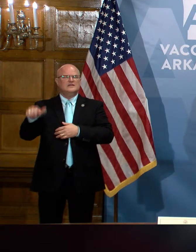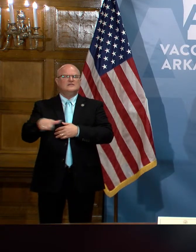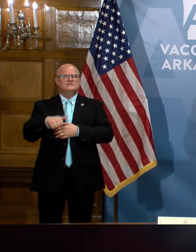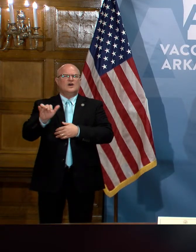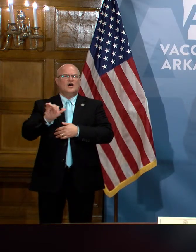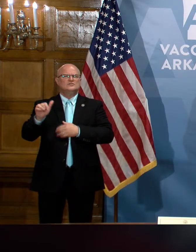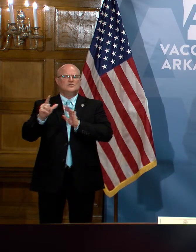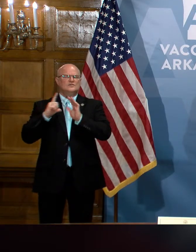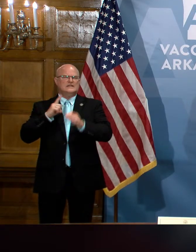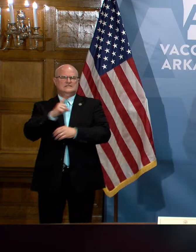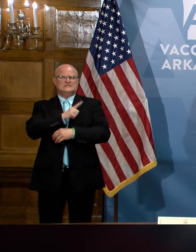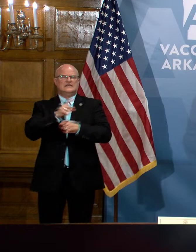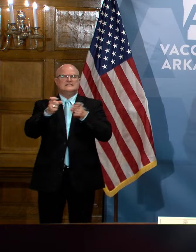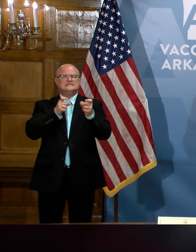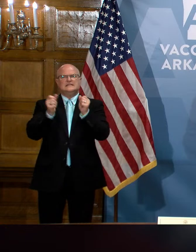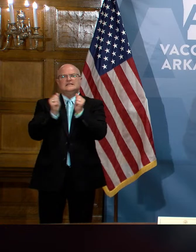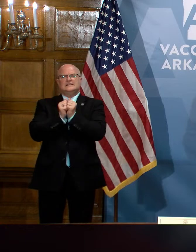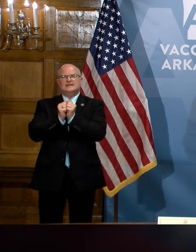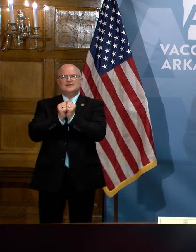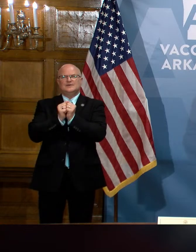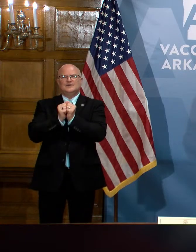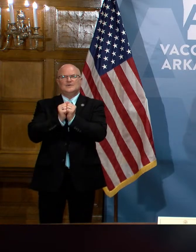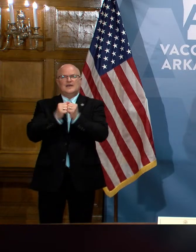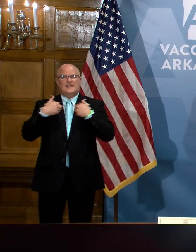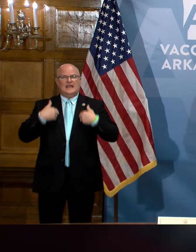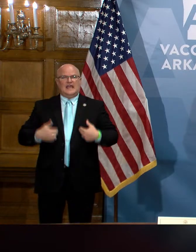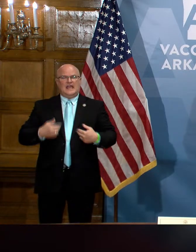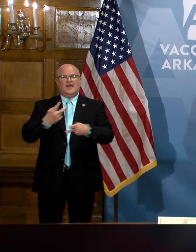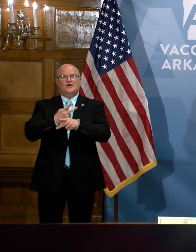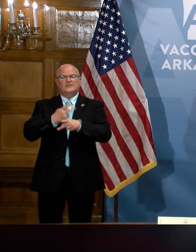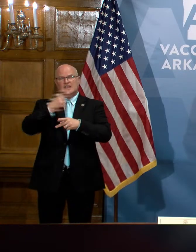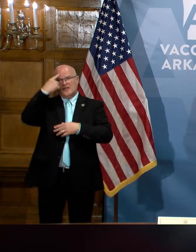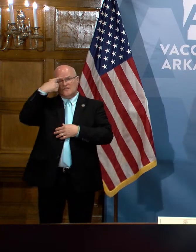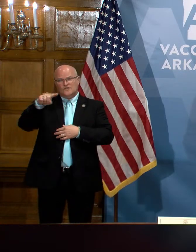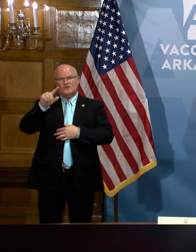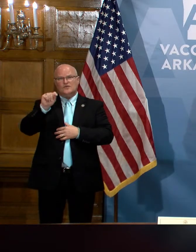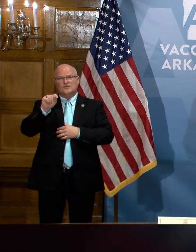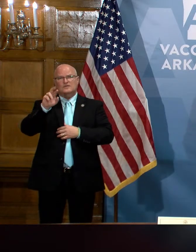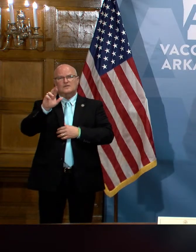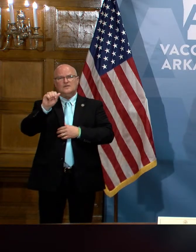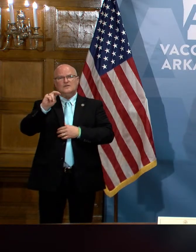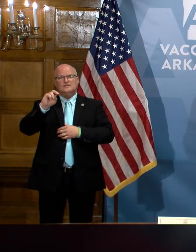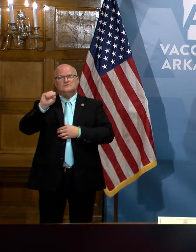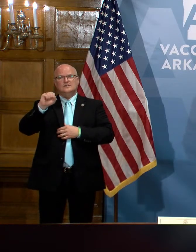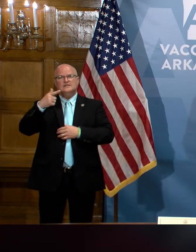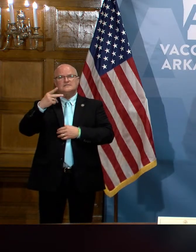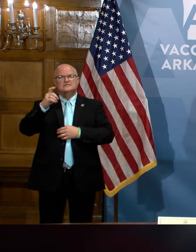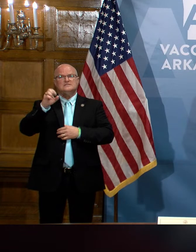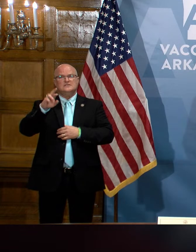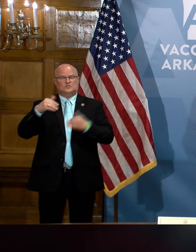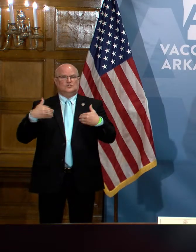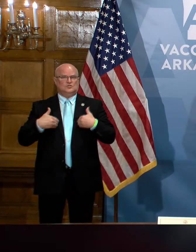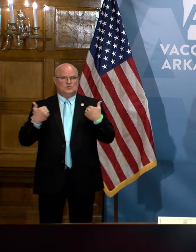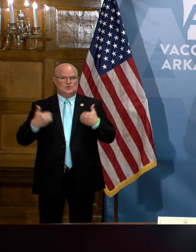also legislation dealing with health care for transgender youth that's working its way through the legislature.